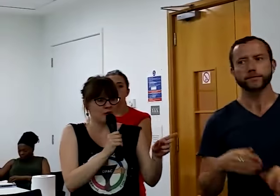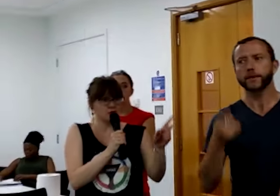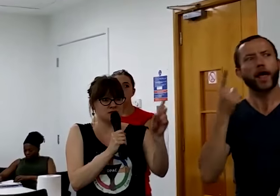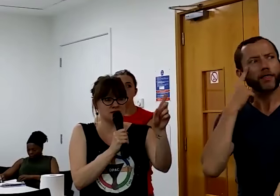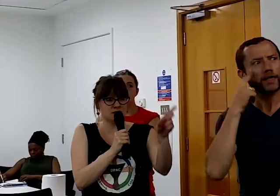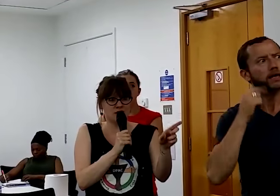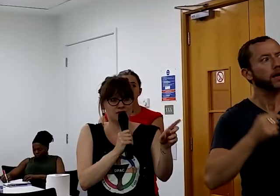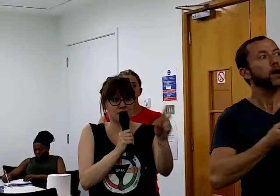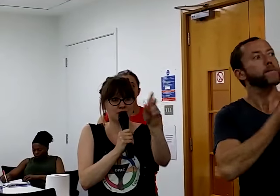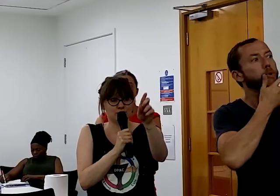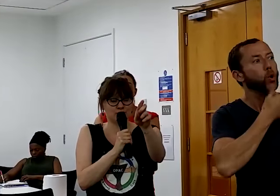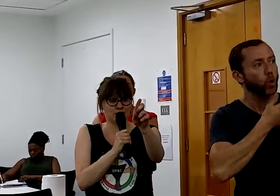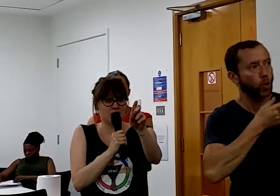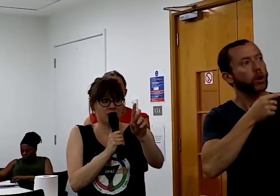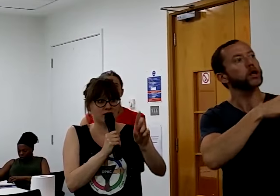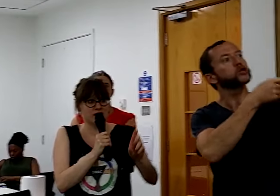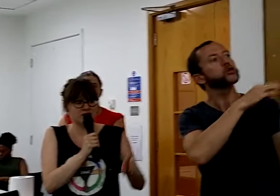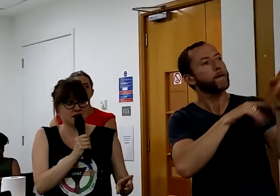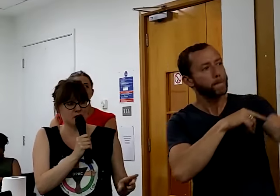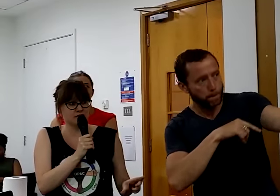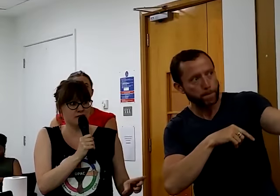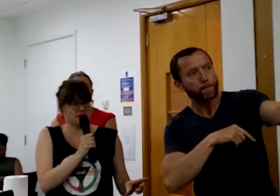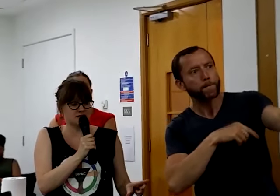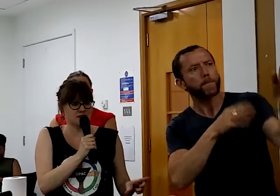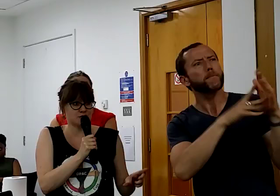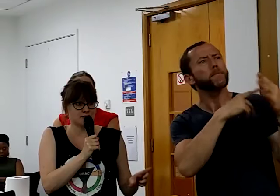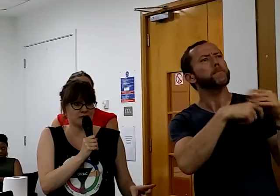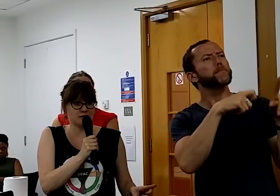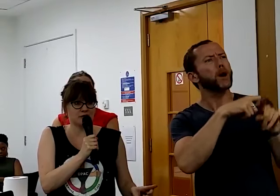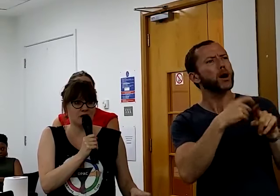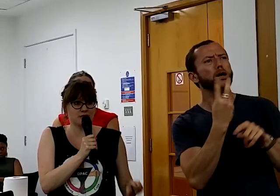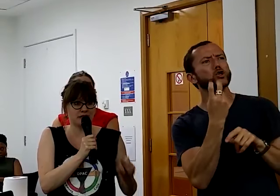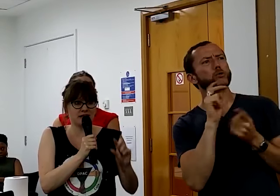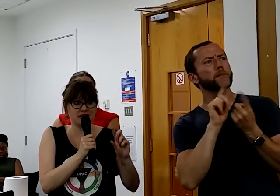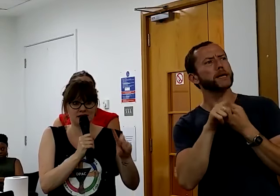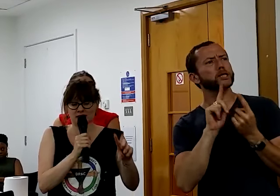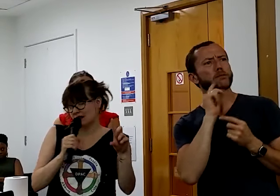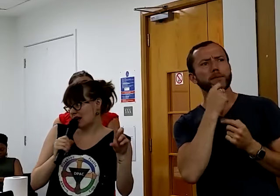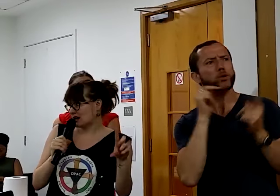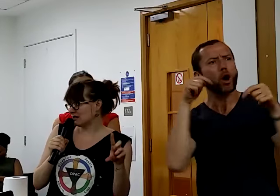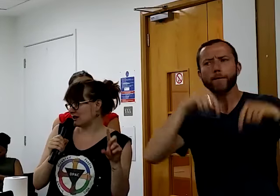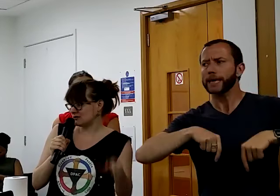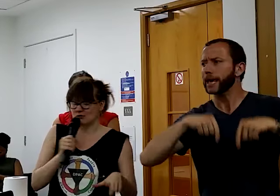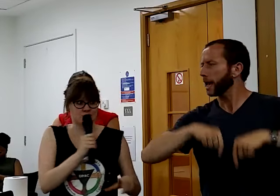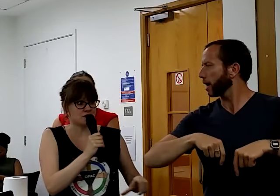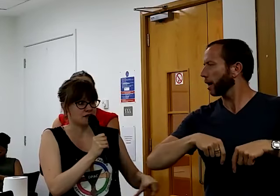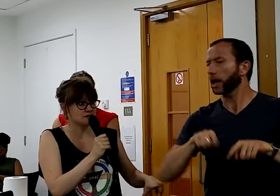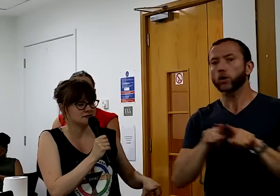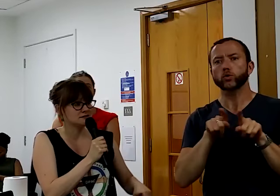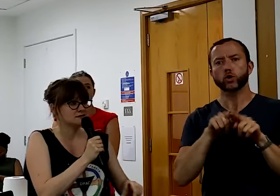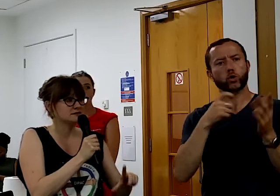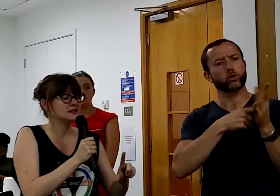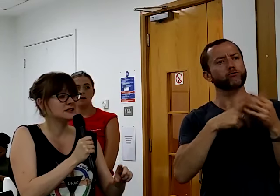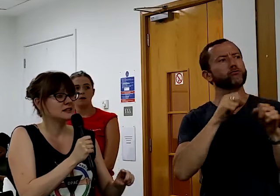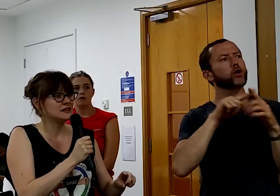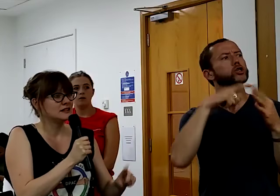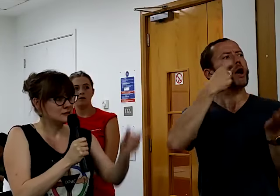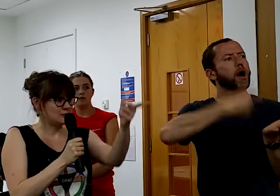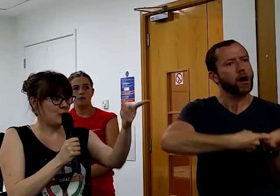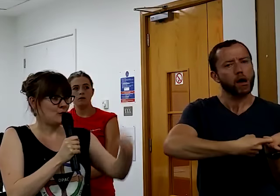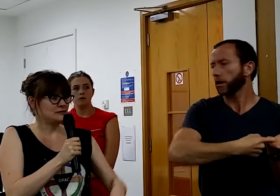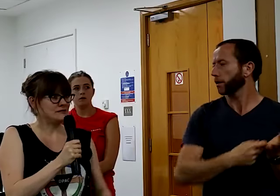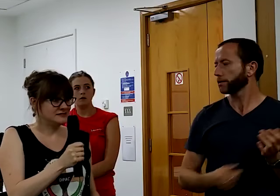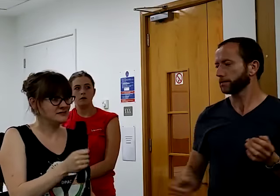We've got Paul, Tomato, Mark, then there's a couple of messages from people who can't be here, and Roger.